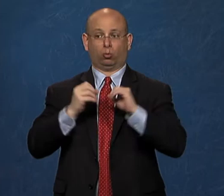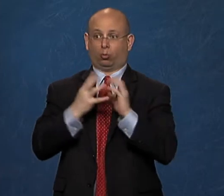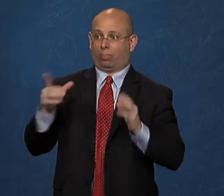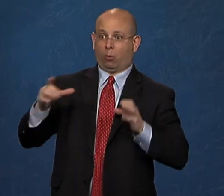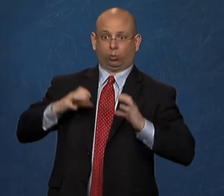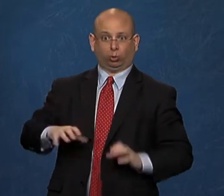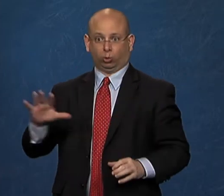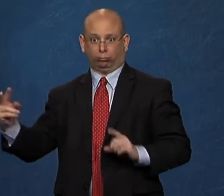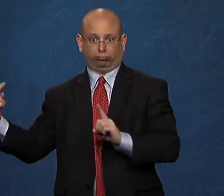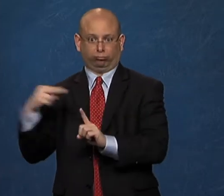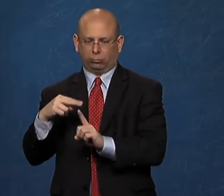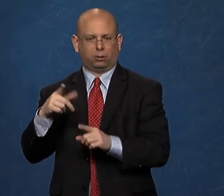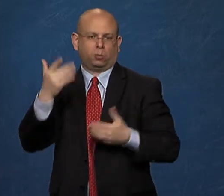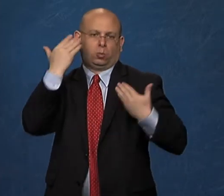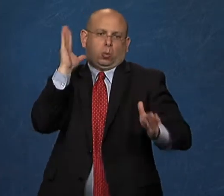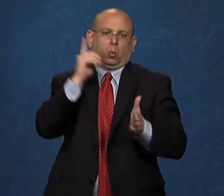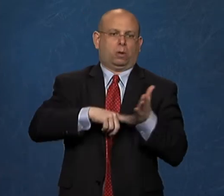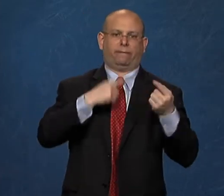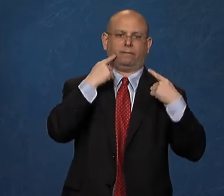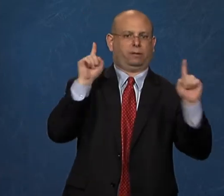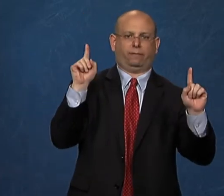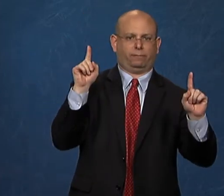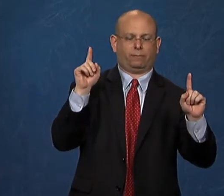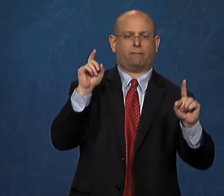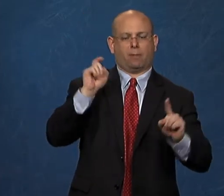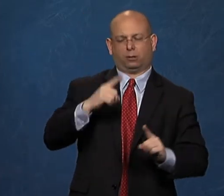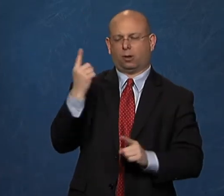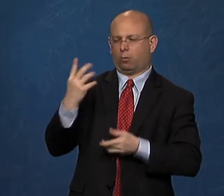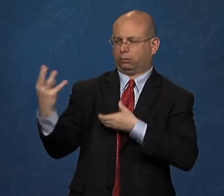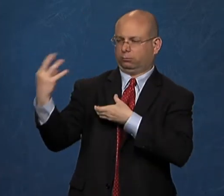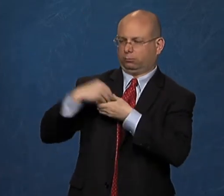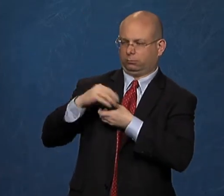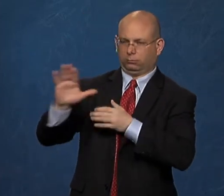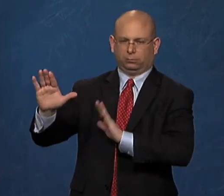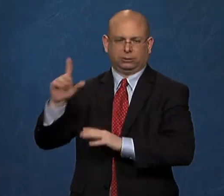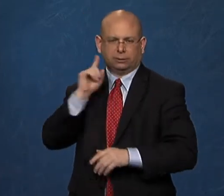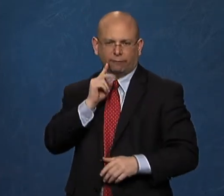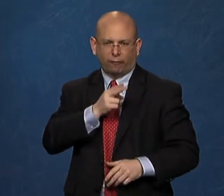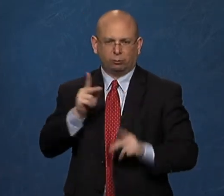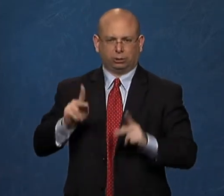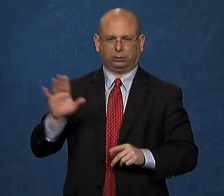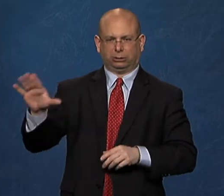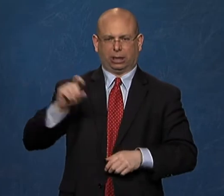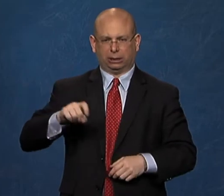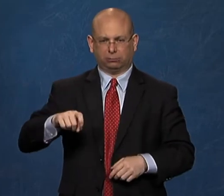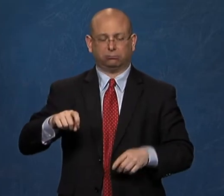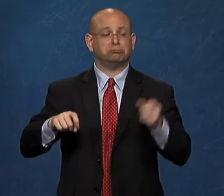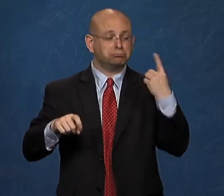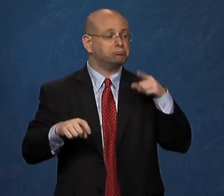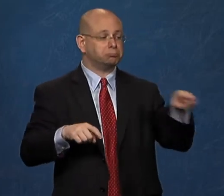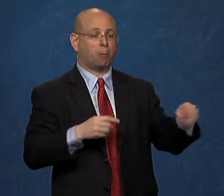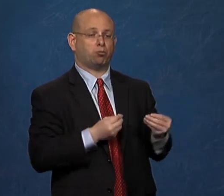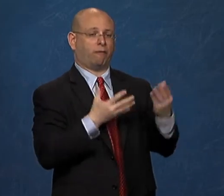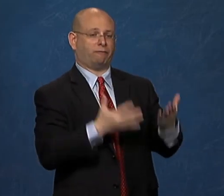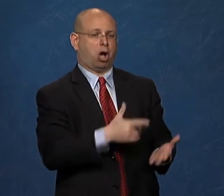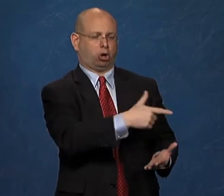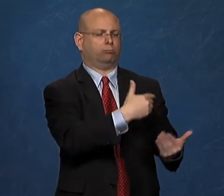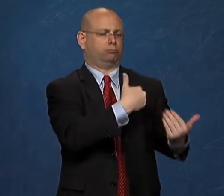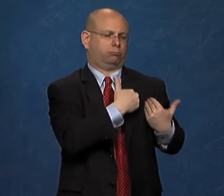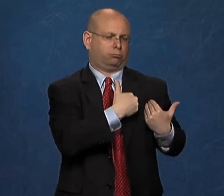it's very important to look to the deaf consumer to determine whether or not VRI is going to be an effective way for communicating. Deaf and hard of hearing people need to be